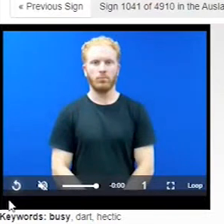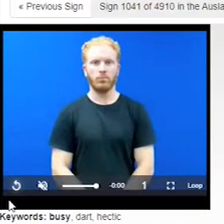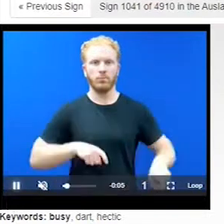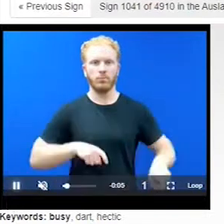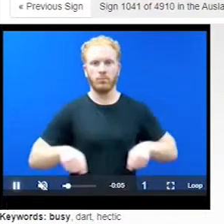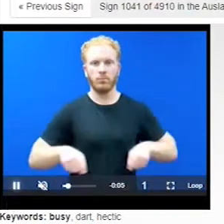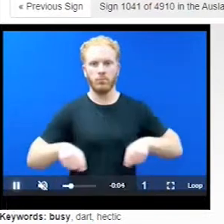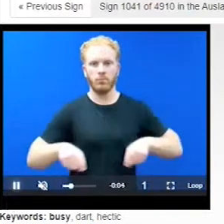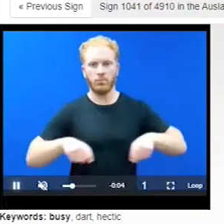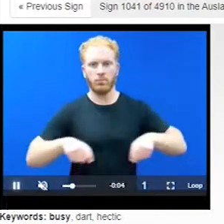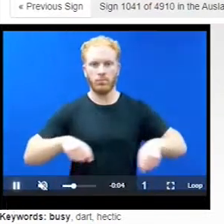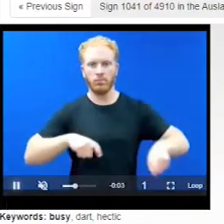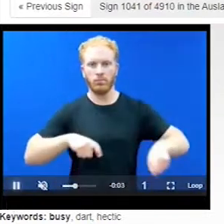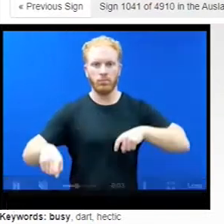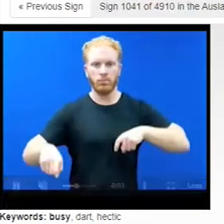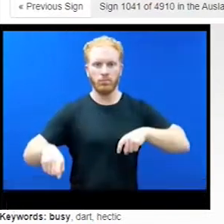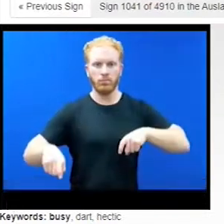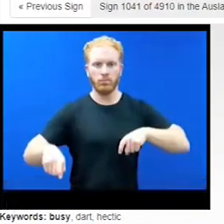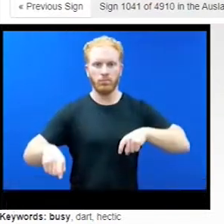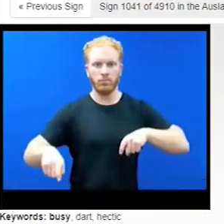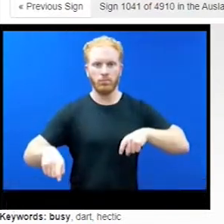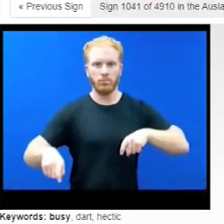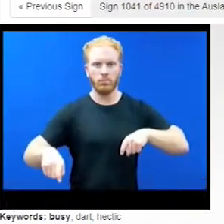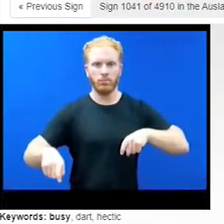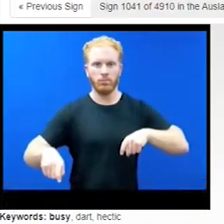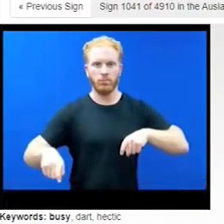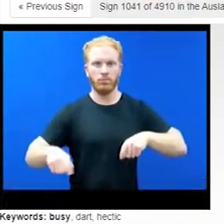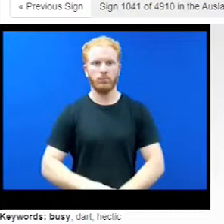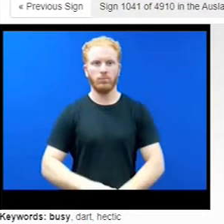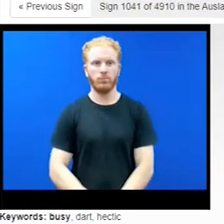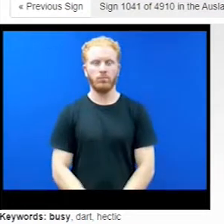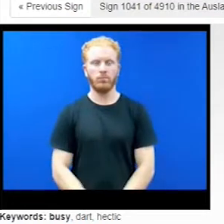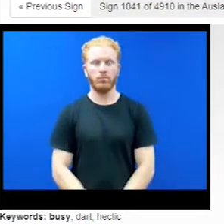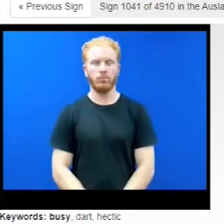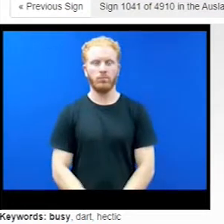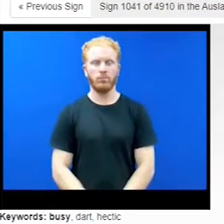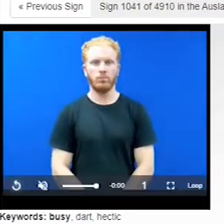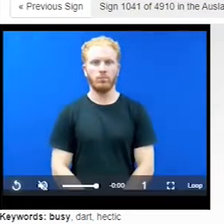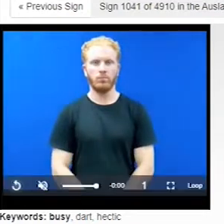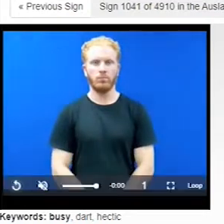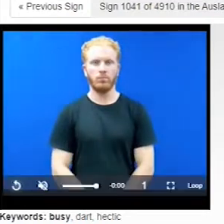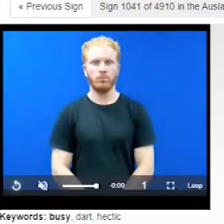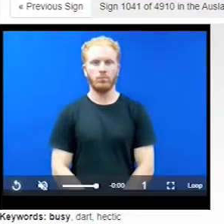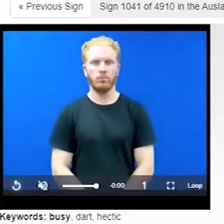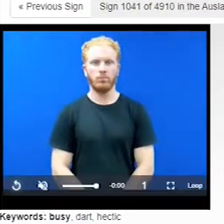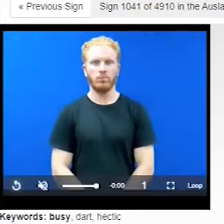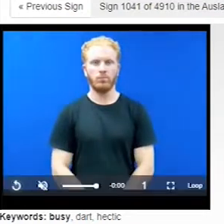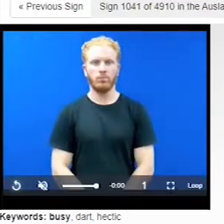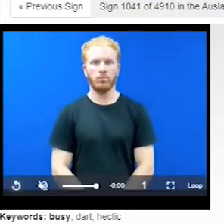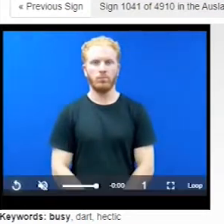So it's like running around all over the place with lots of stuff. Which is, that one's closely related to the first one with the flat hands.